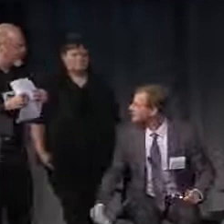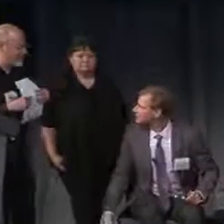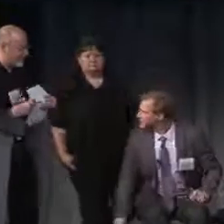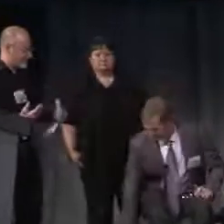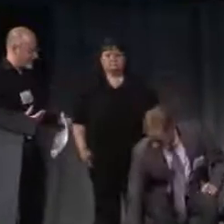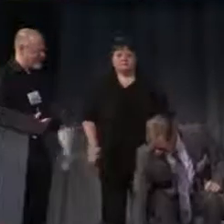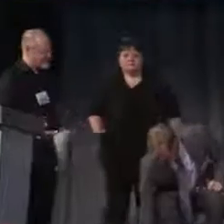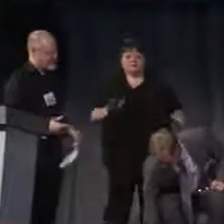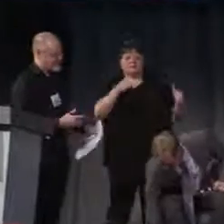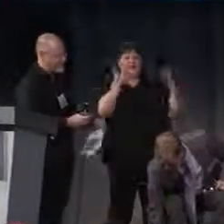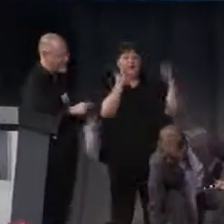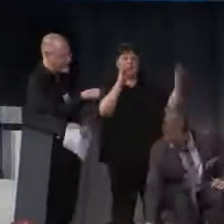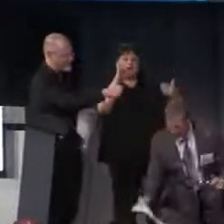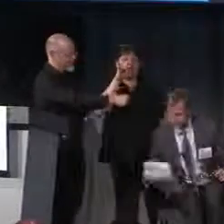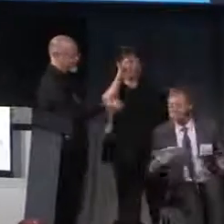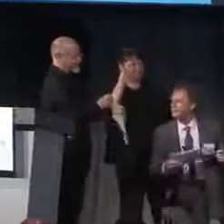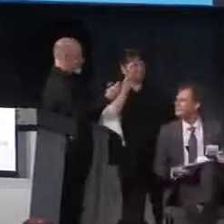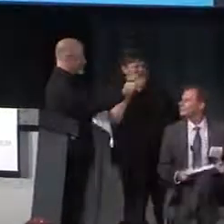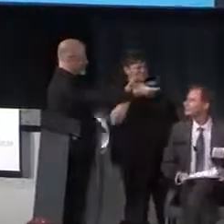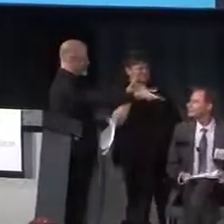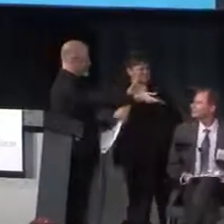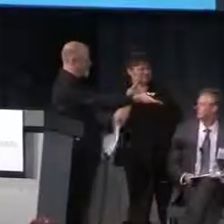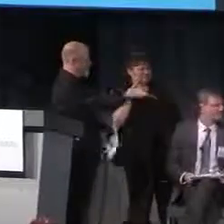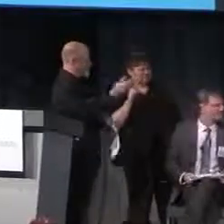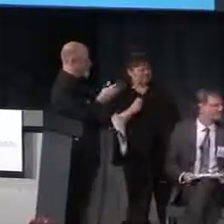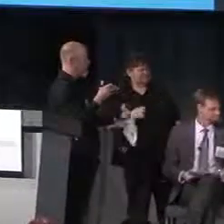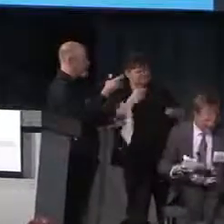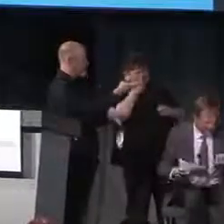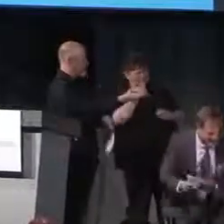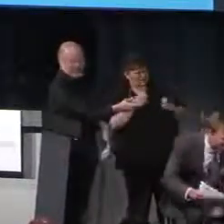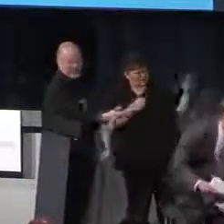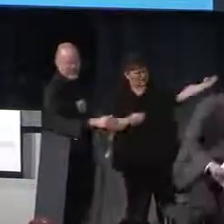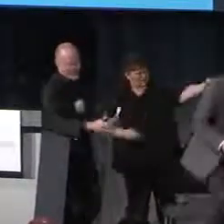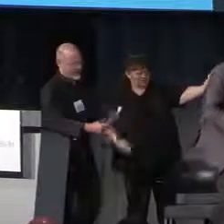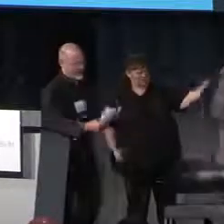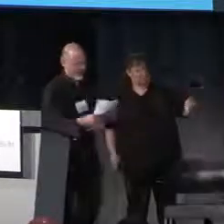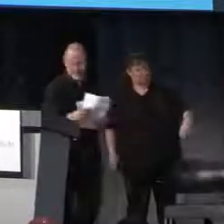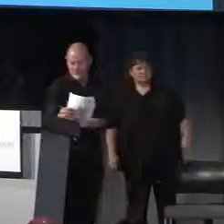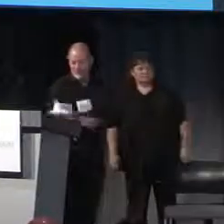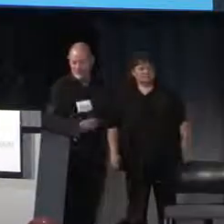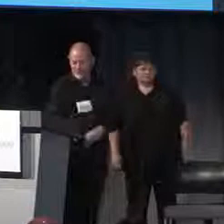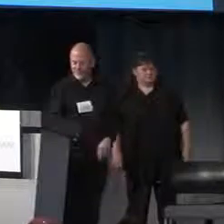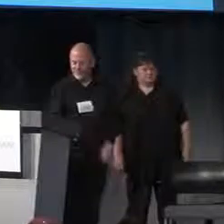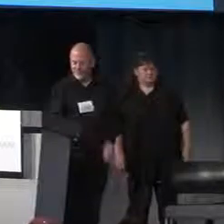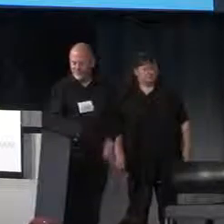Well, thank you, Alex, for that. Maybe we should, you want to sit between Josh and Alvin?